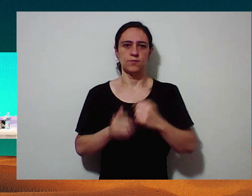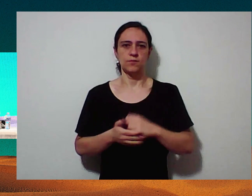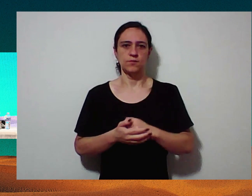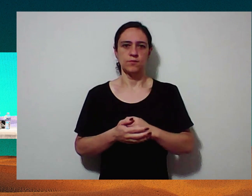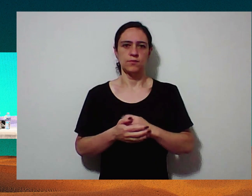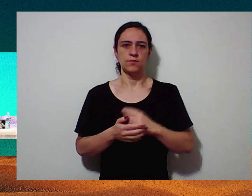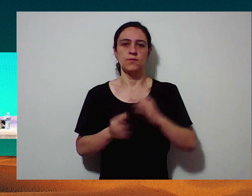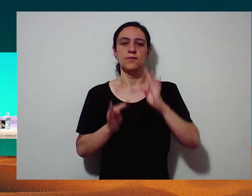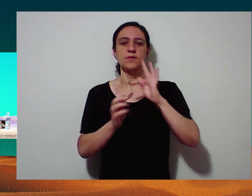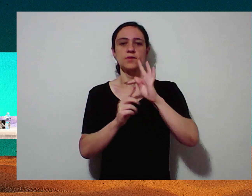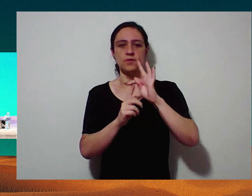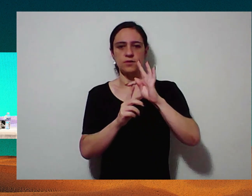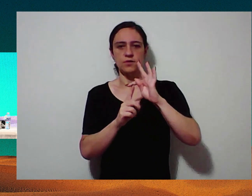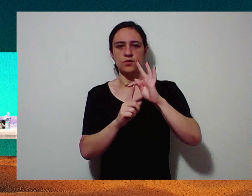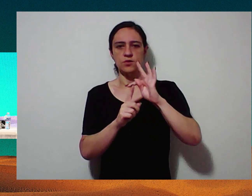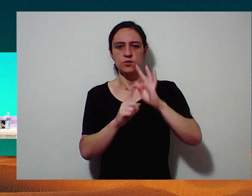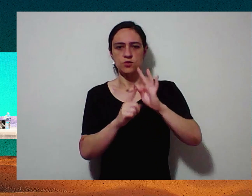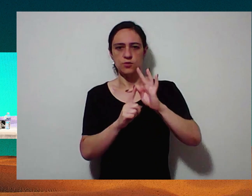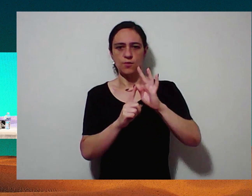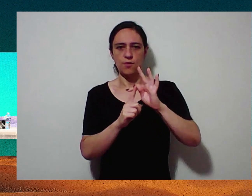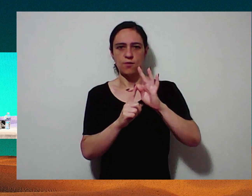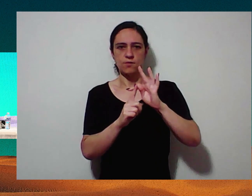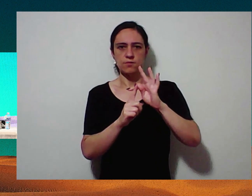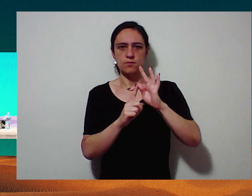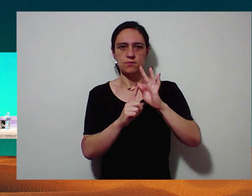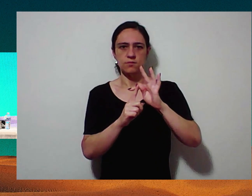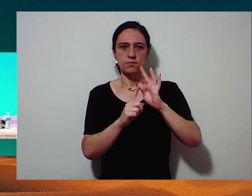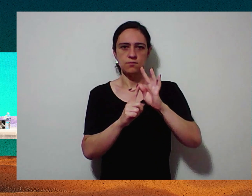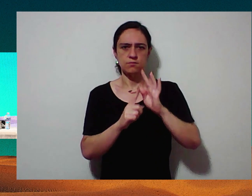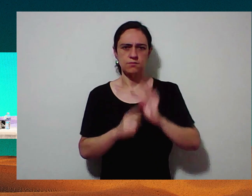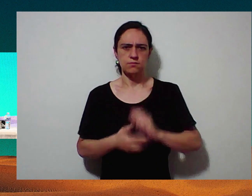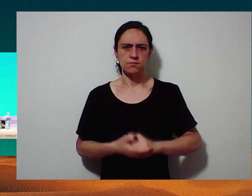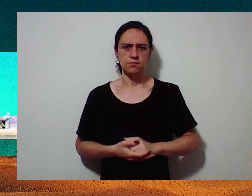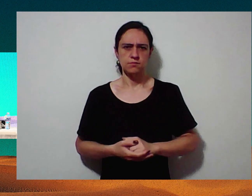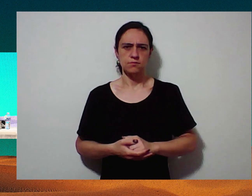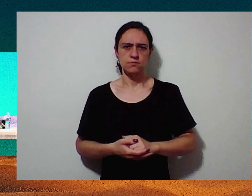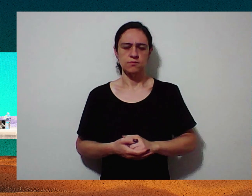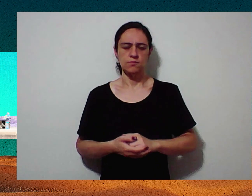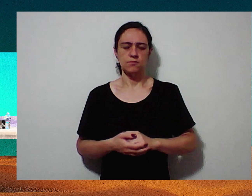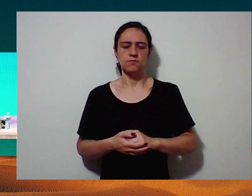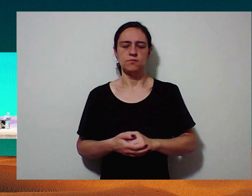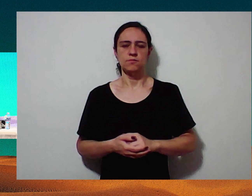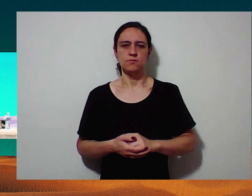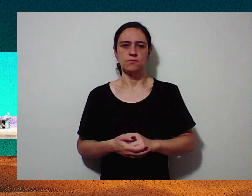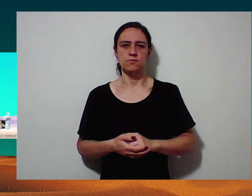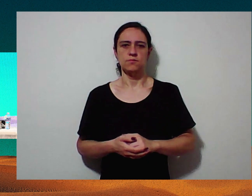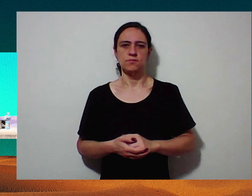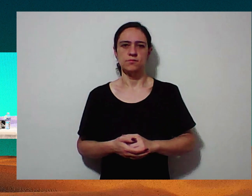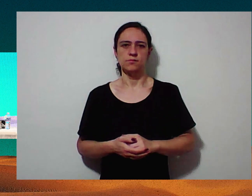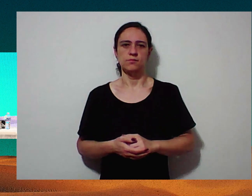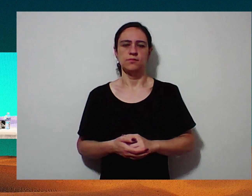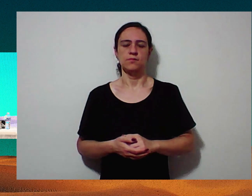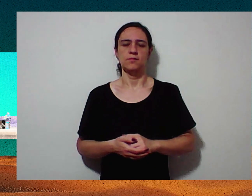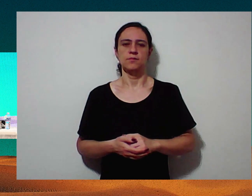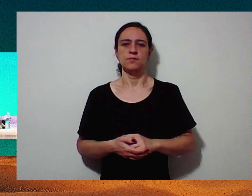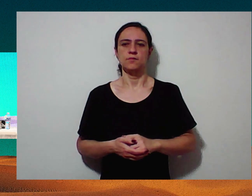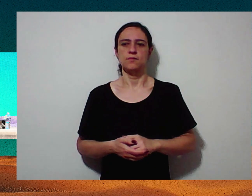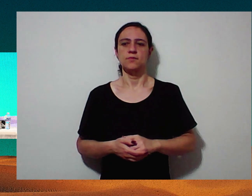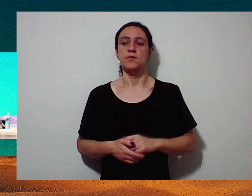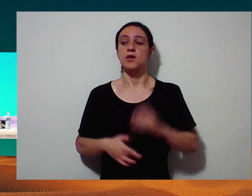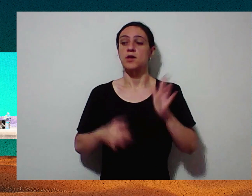Conjuro-te perante Deus e Cristo Jesus, que há de julgar vivos e mortos pela